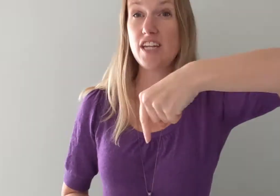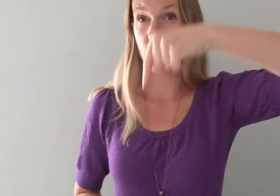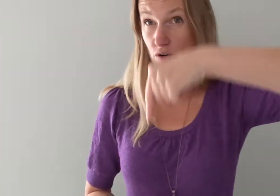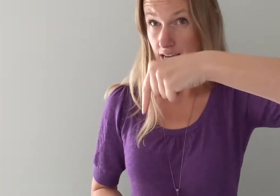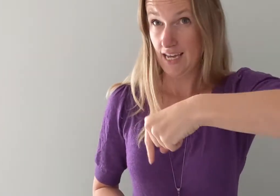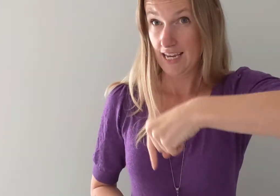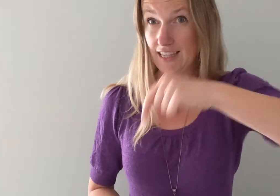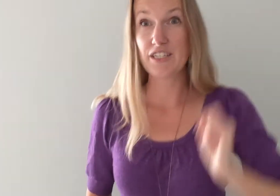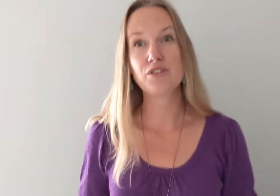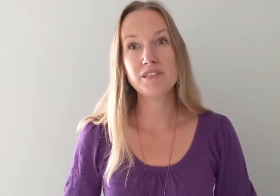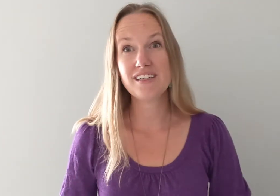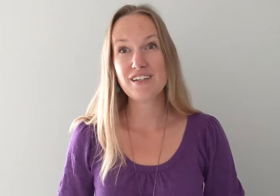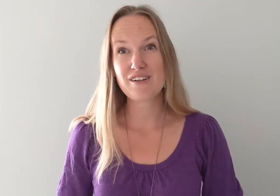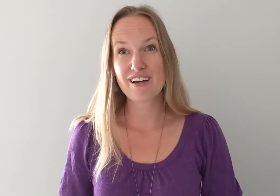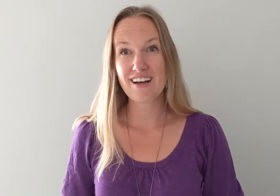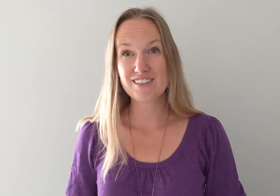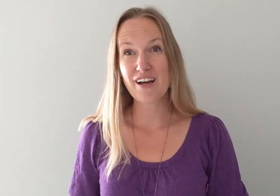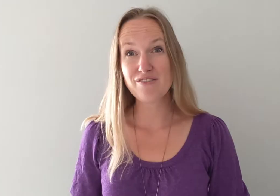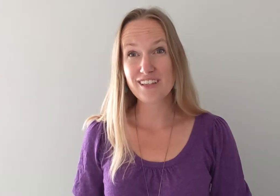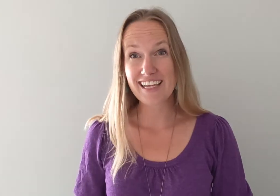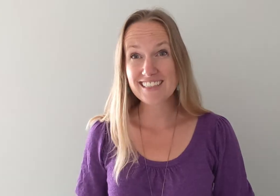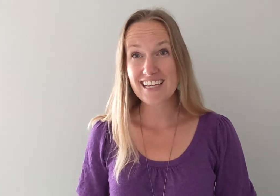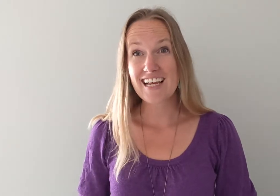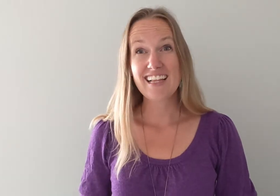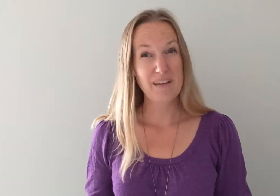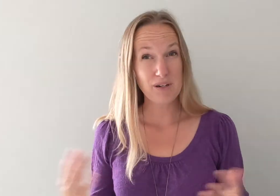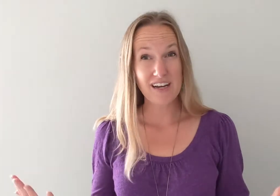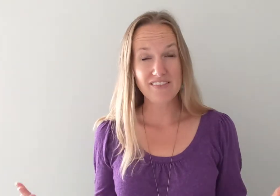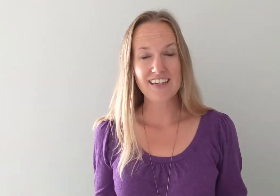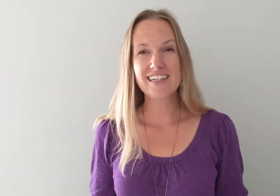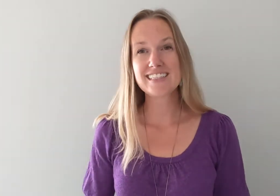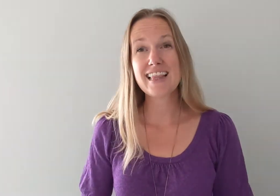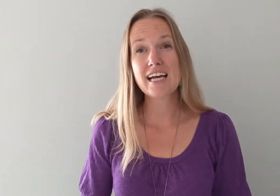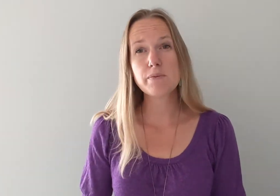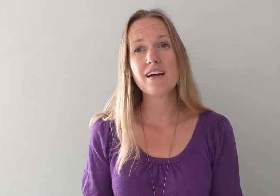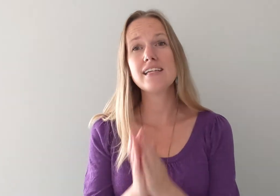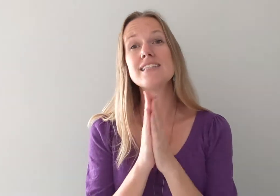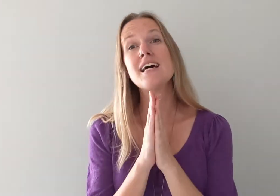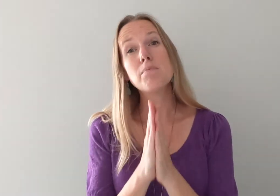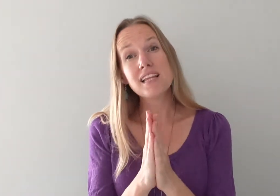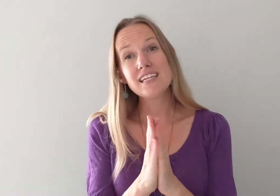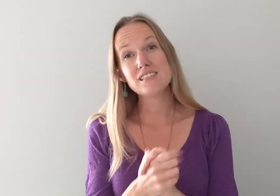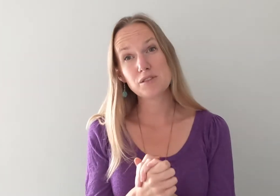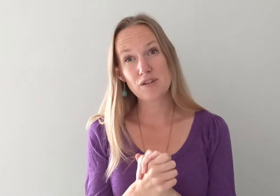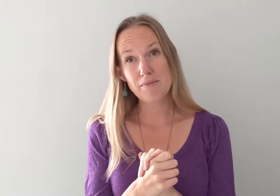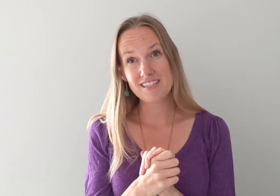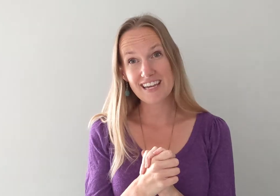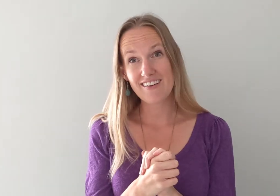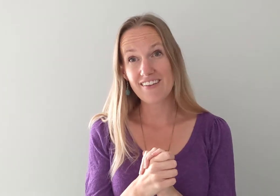video in the description, you're going to find lots of helpful links like printing off the lyrics. And last but not least, please subscribe to the channel. That